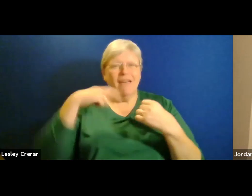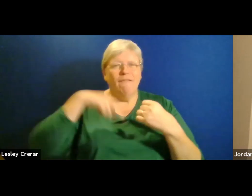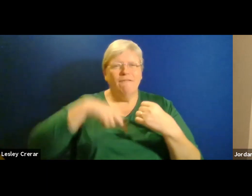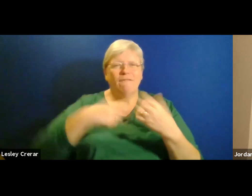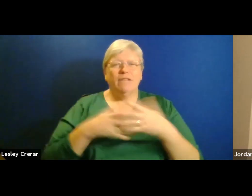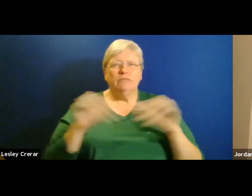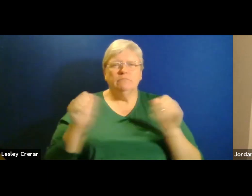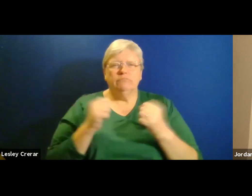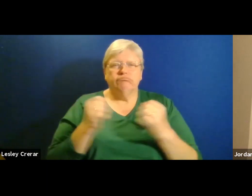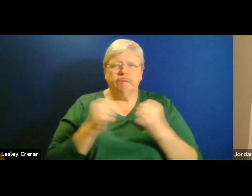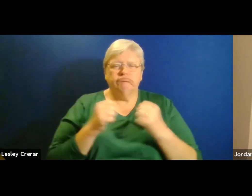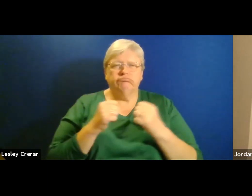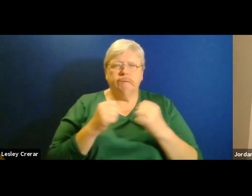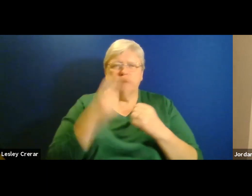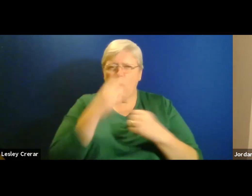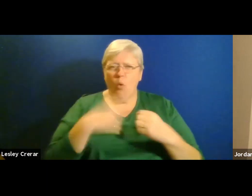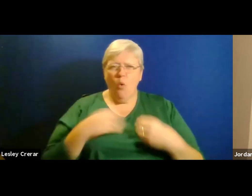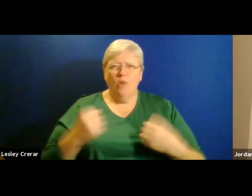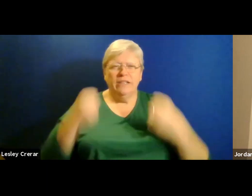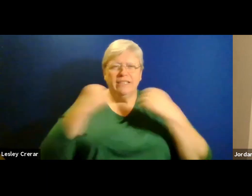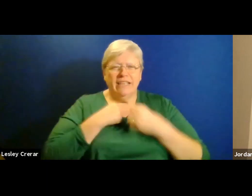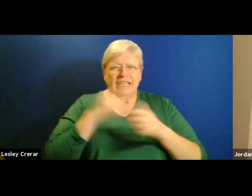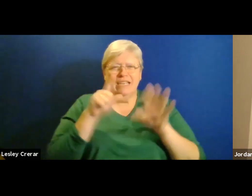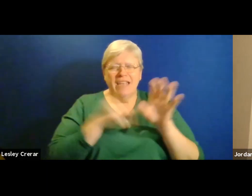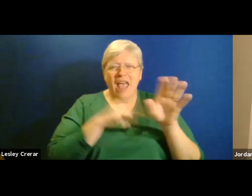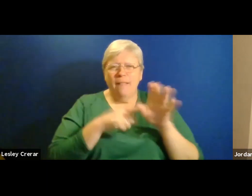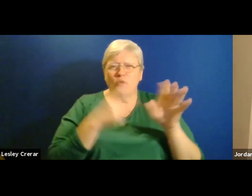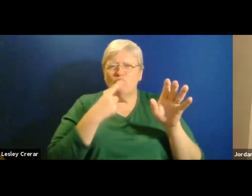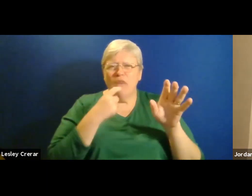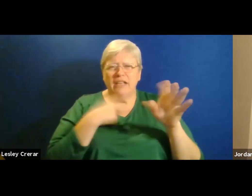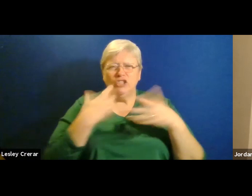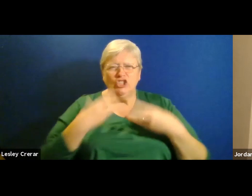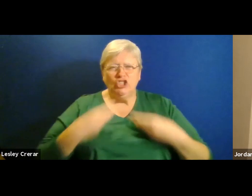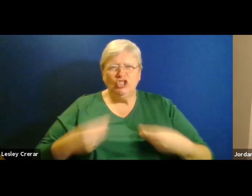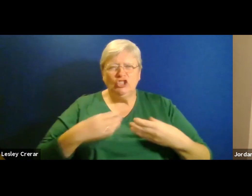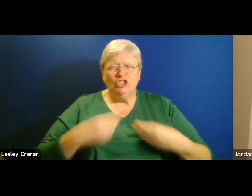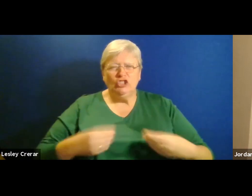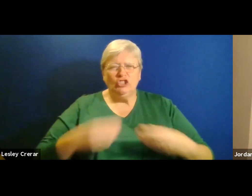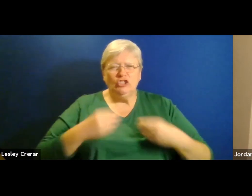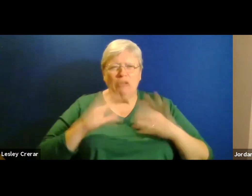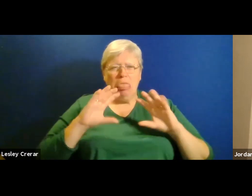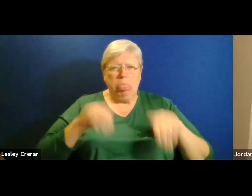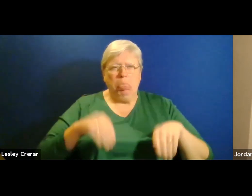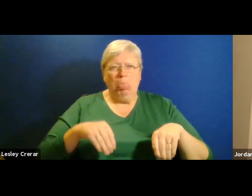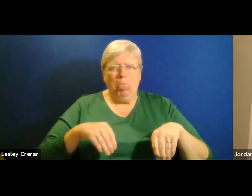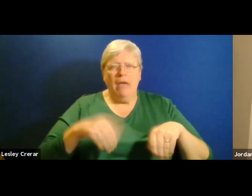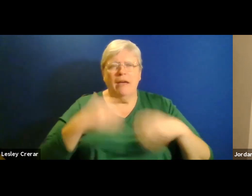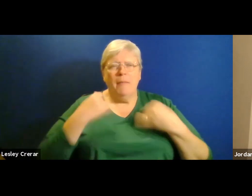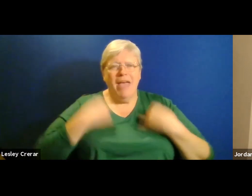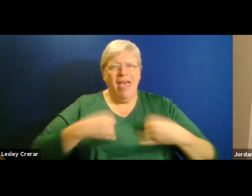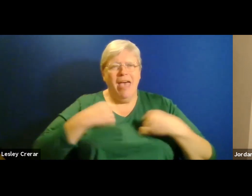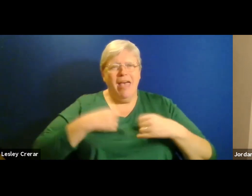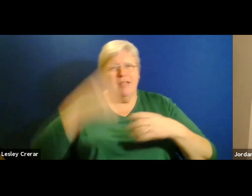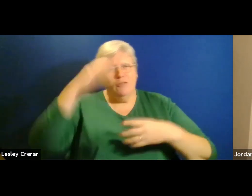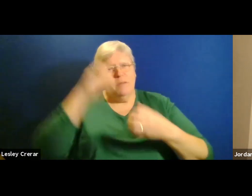under the blanket of old skin, peeling yellow and red, feathers wilting. I am ill with nostalgia.